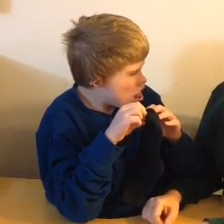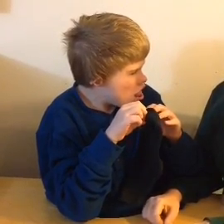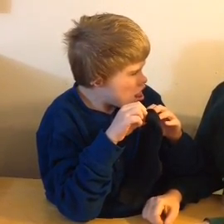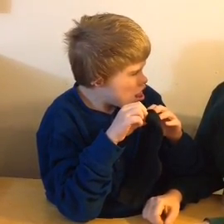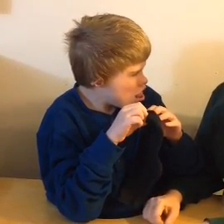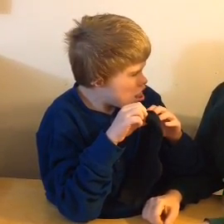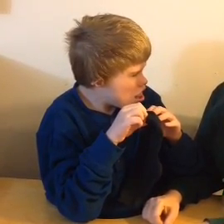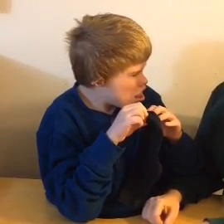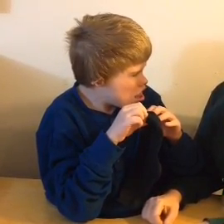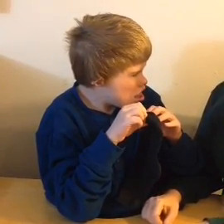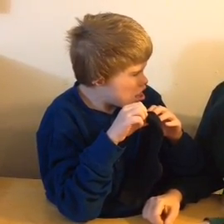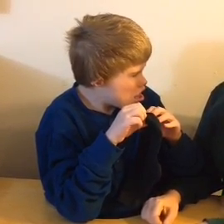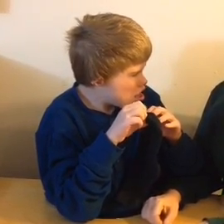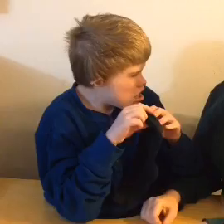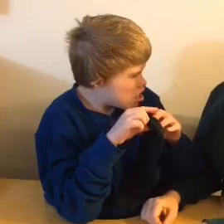Huh?